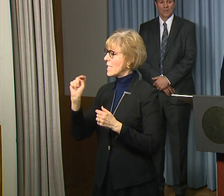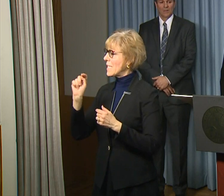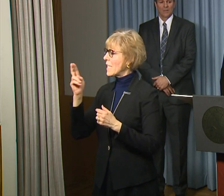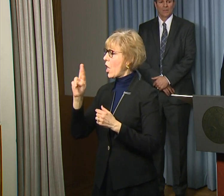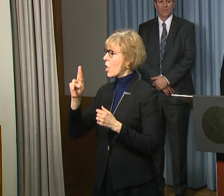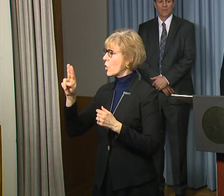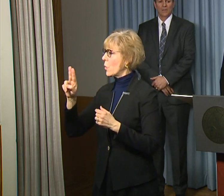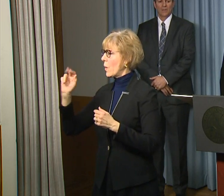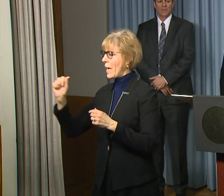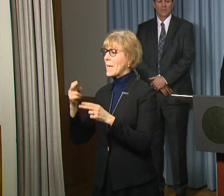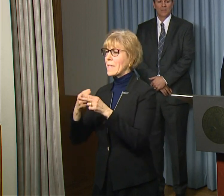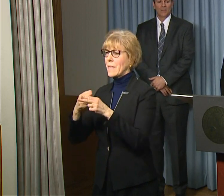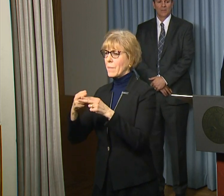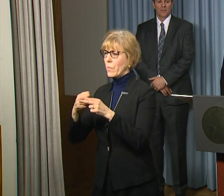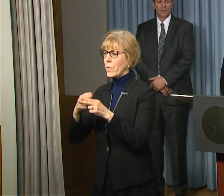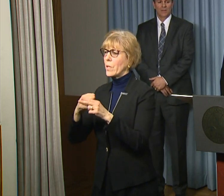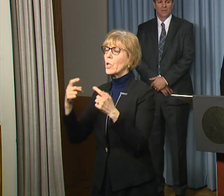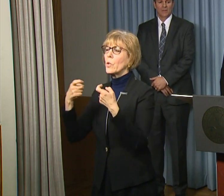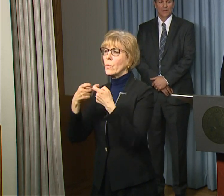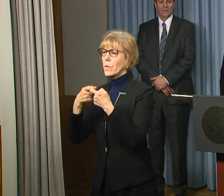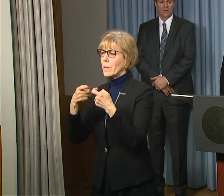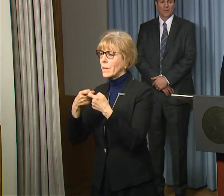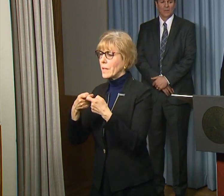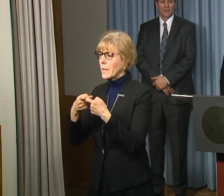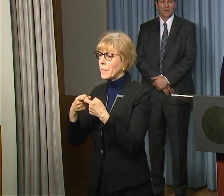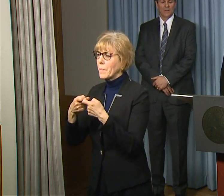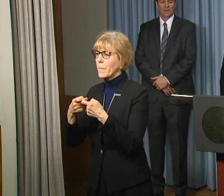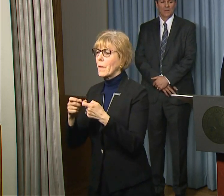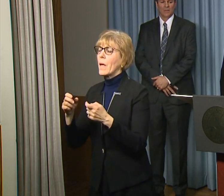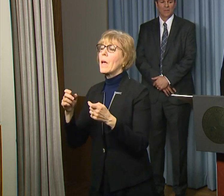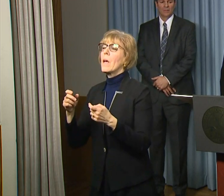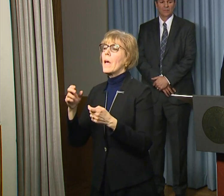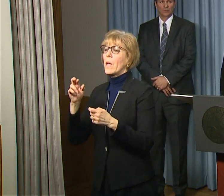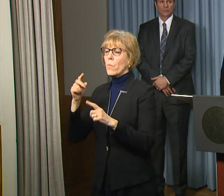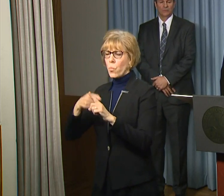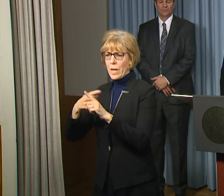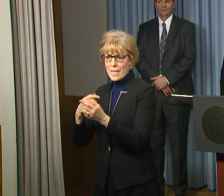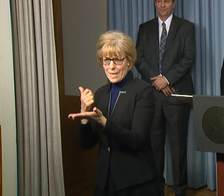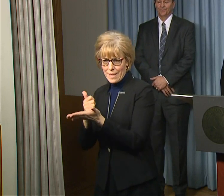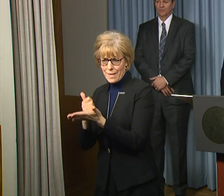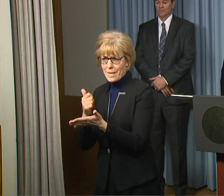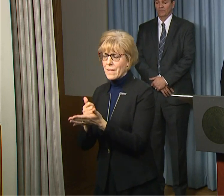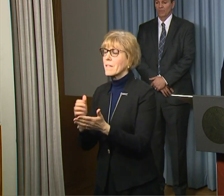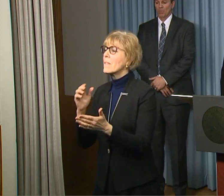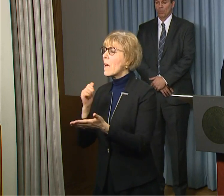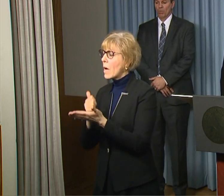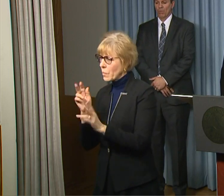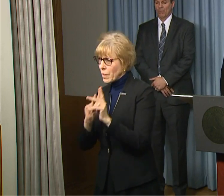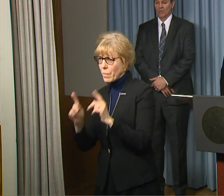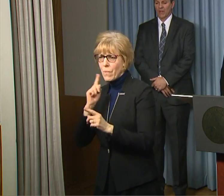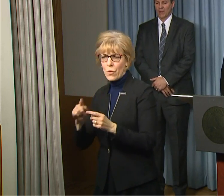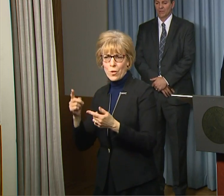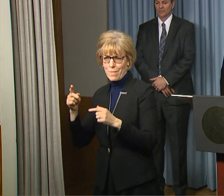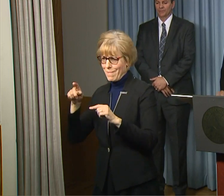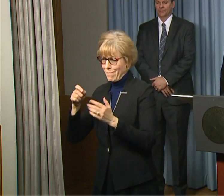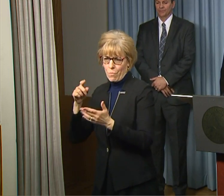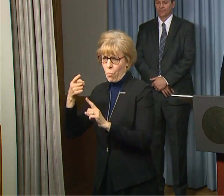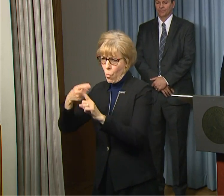helps with emergency rent and utility payments for those who qualify. Denver Human Services offers eviction and rental